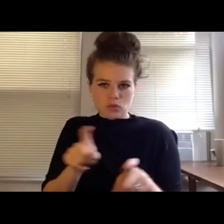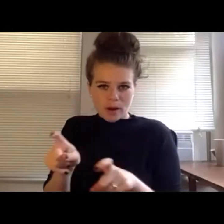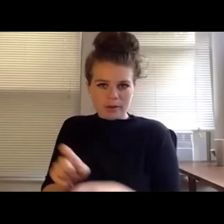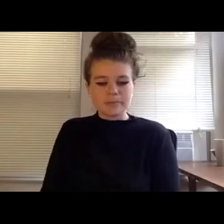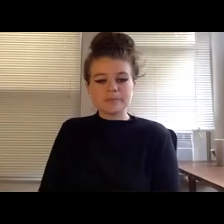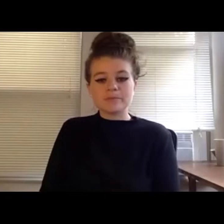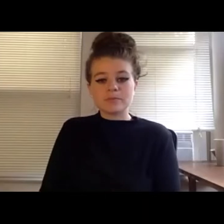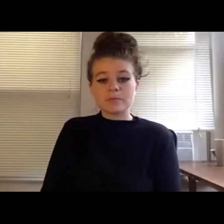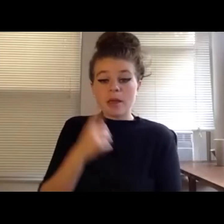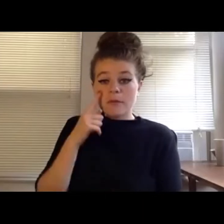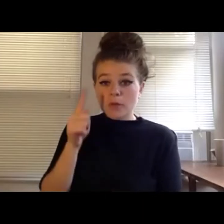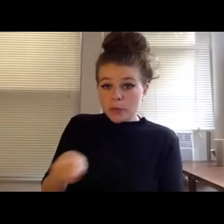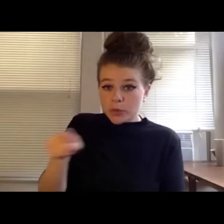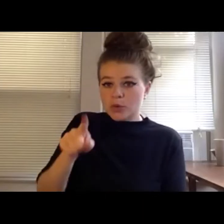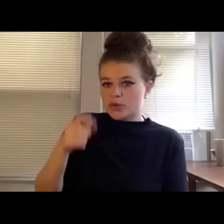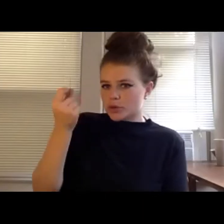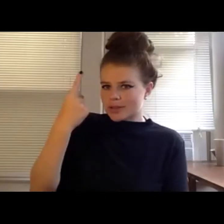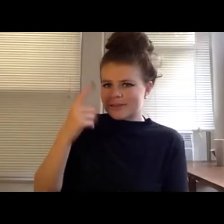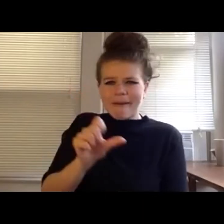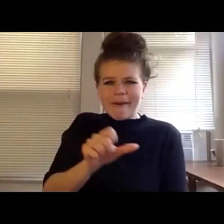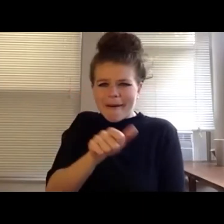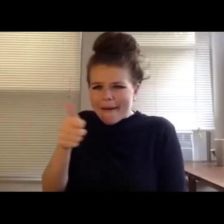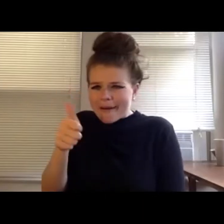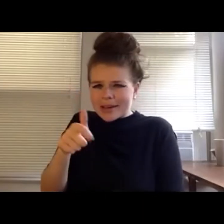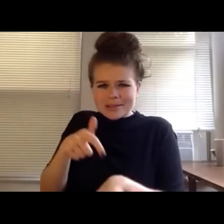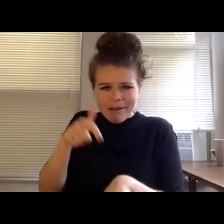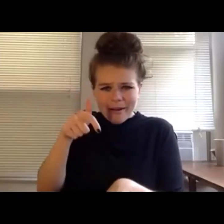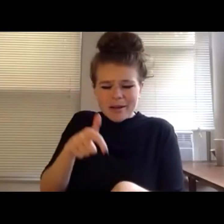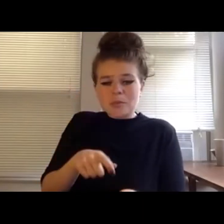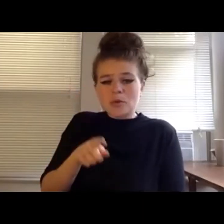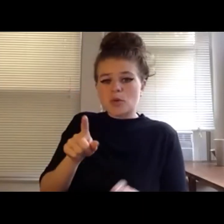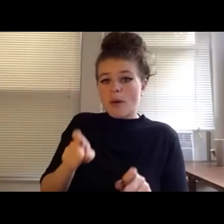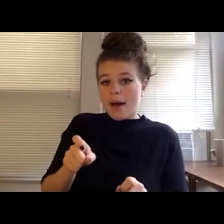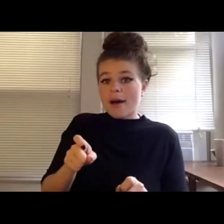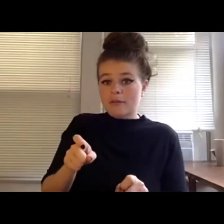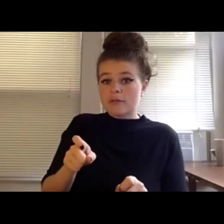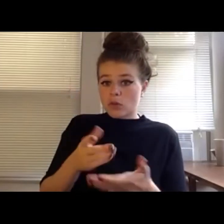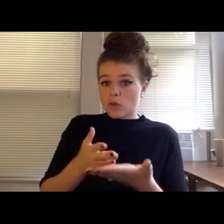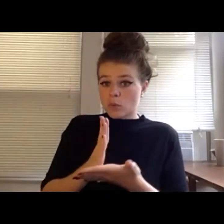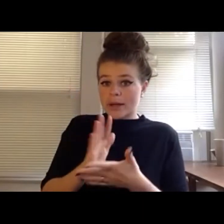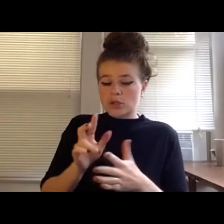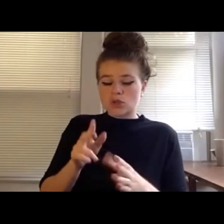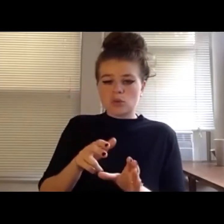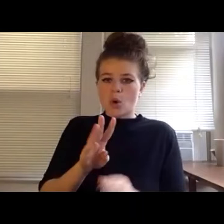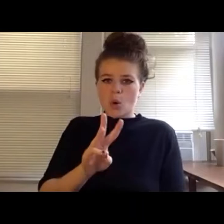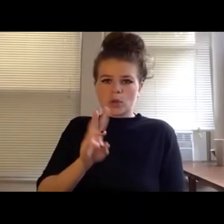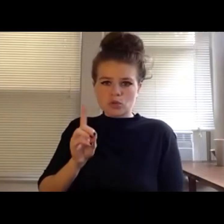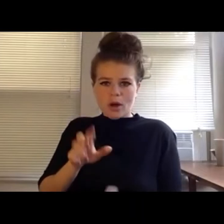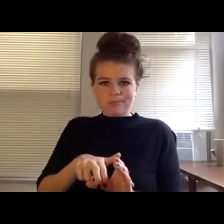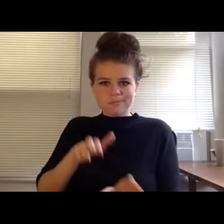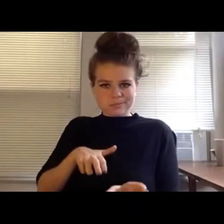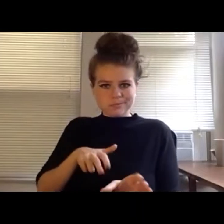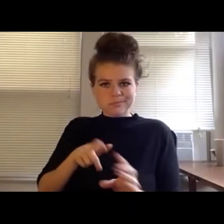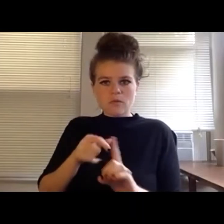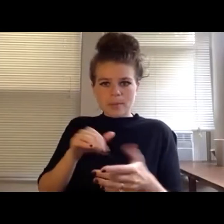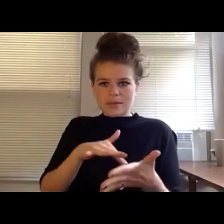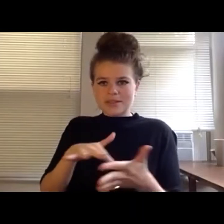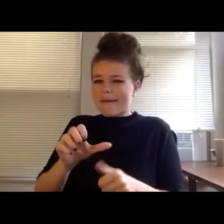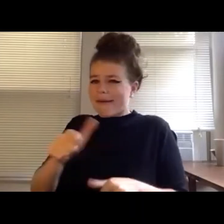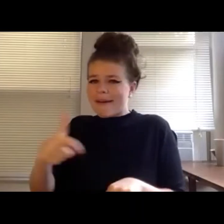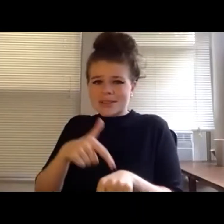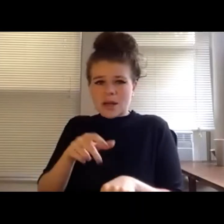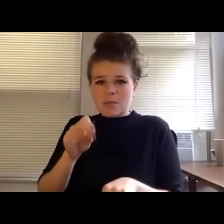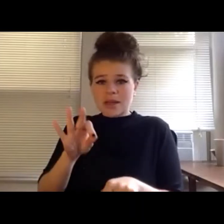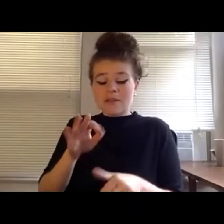also understand that at any point, you have the right to withdraw from the study at any point. If you feel like